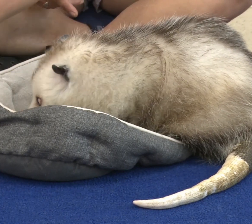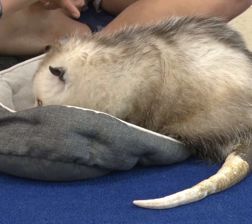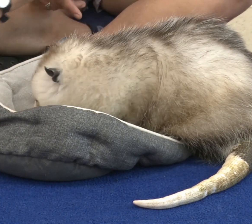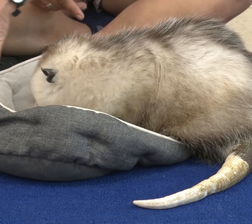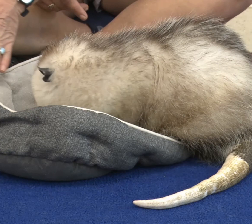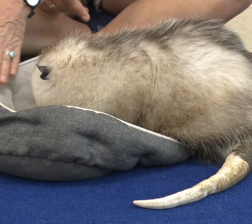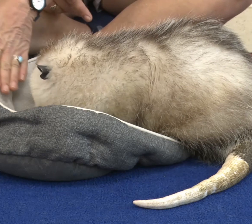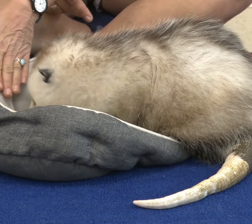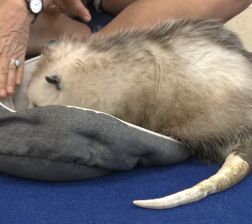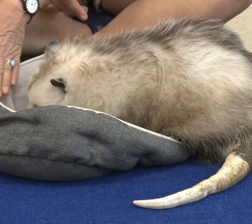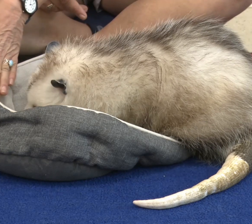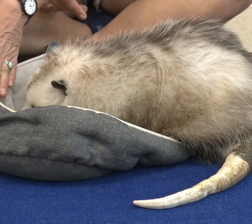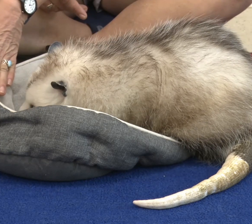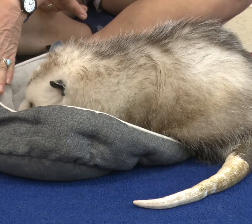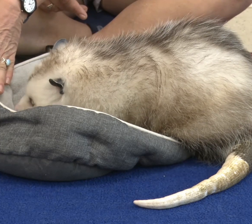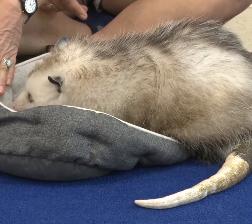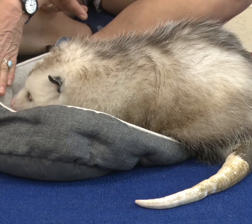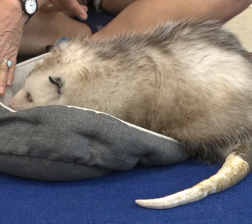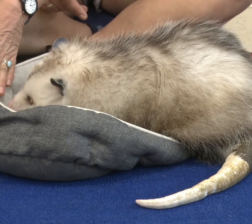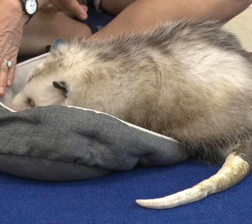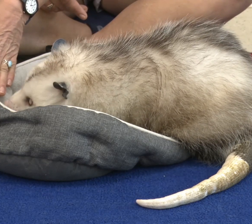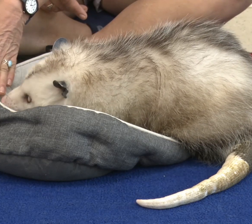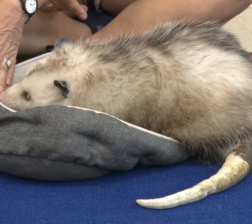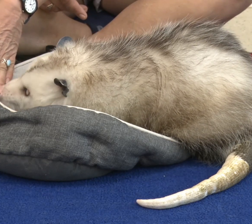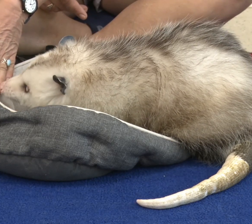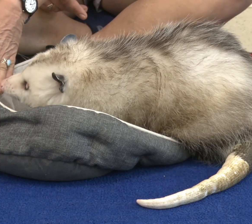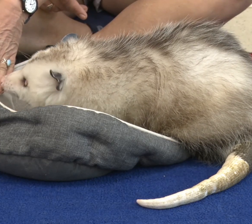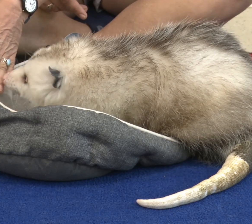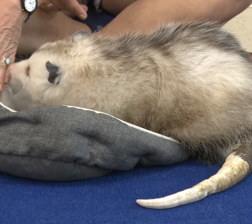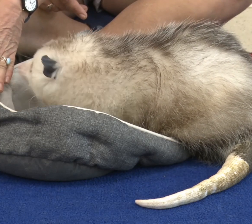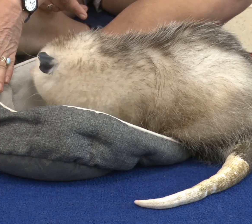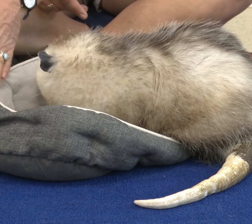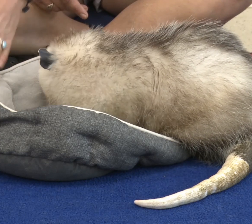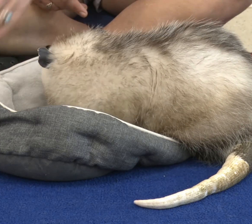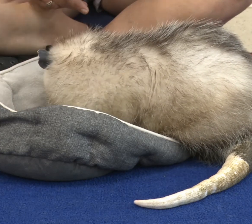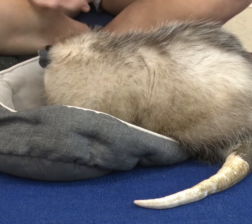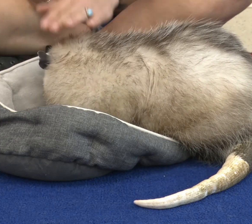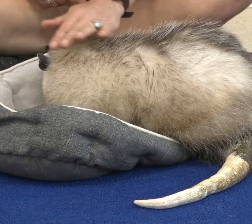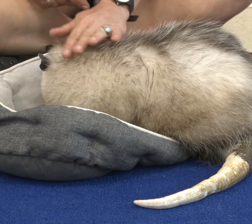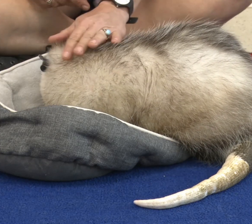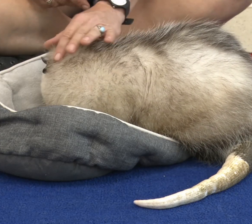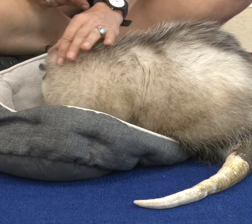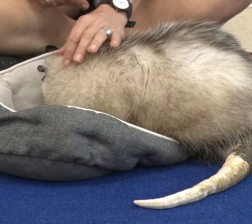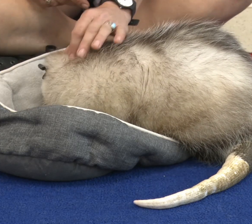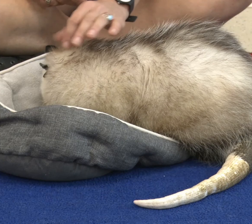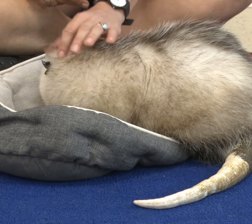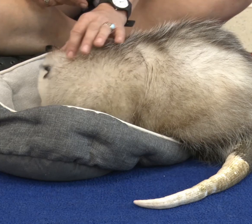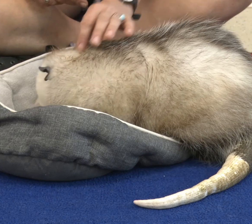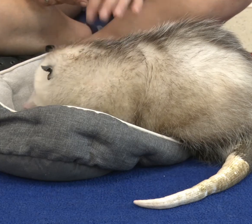or detect things moving around in the grass or in the trees that she's hanging out in.